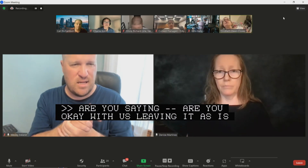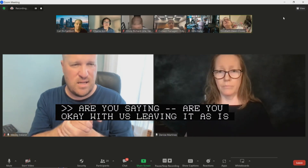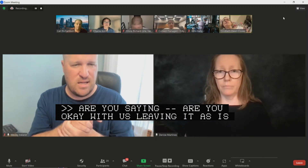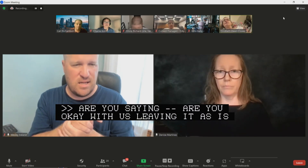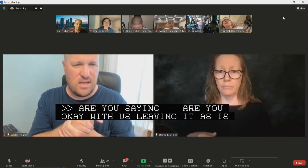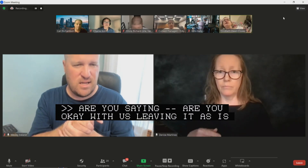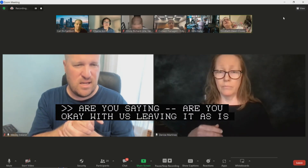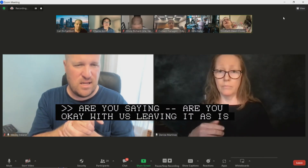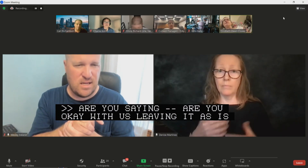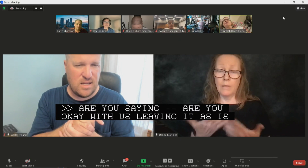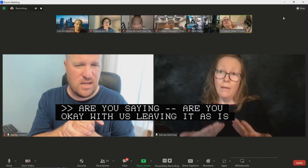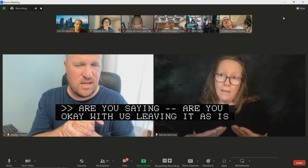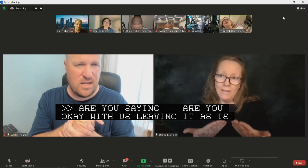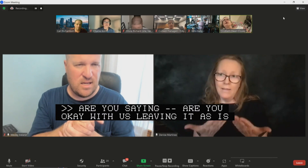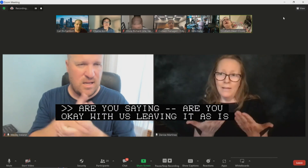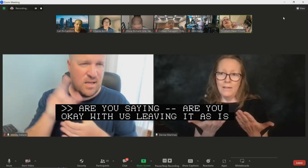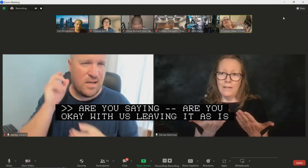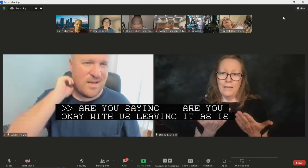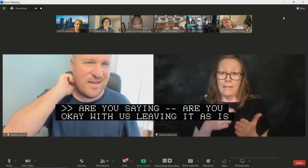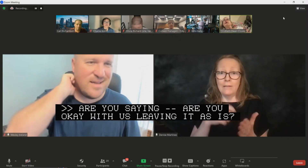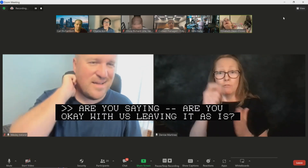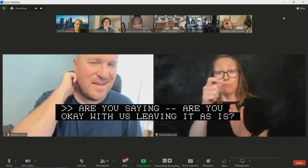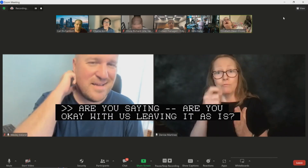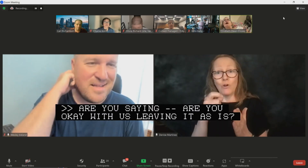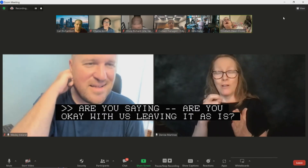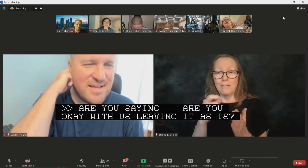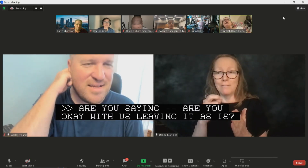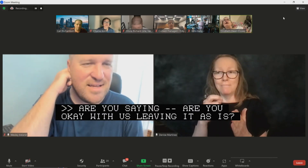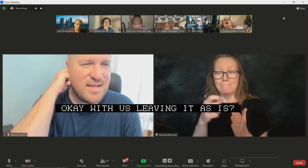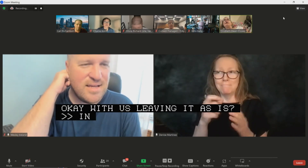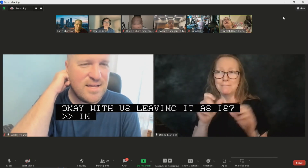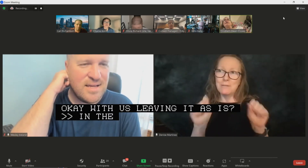In the interest of writing a letter of support,